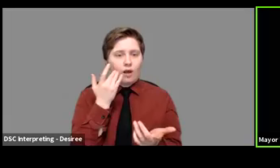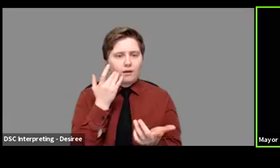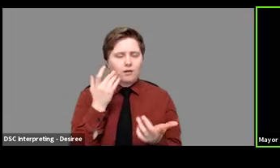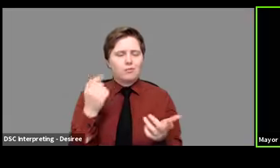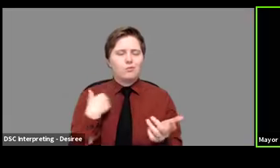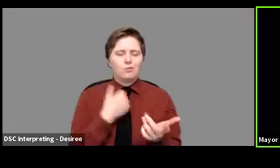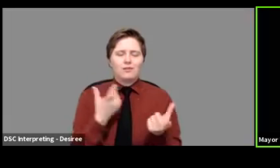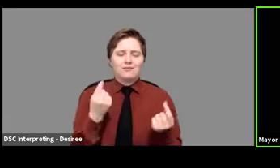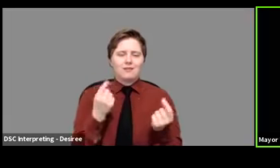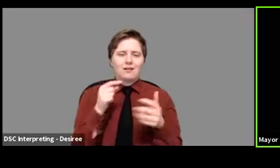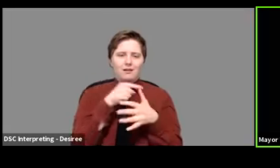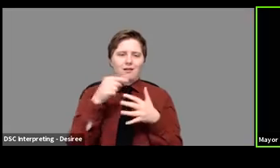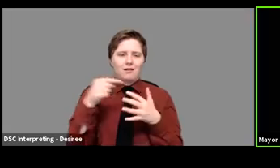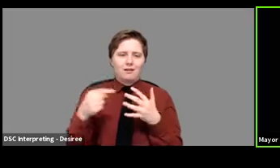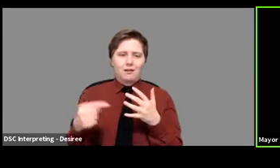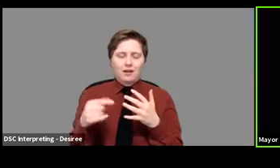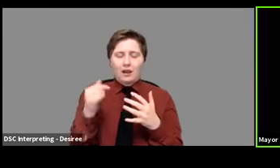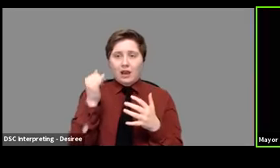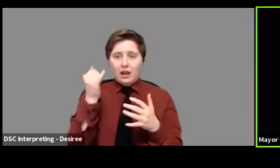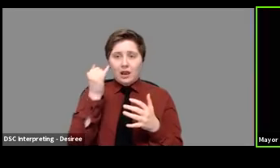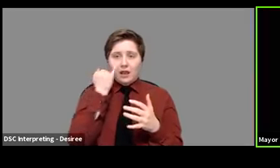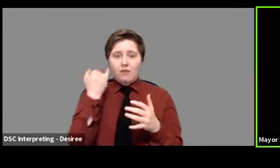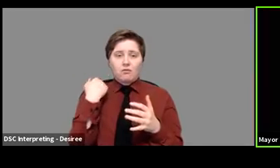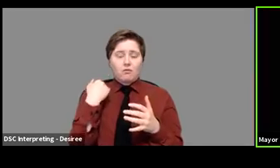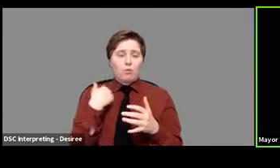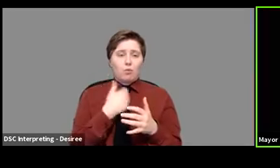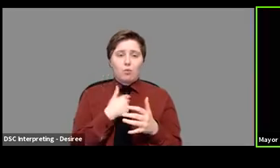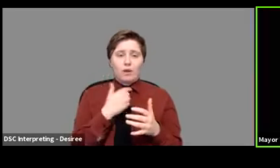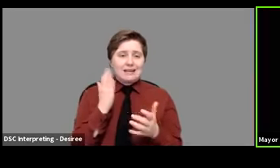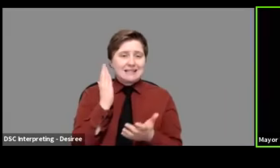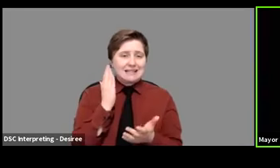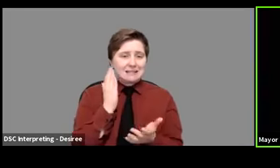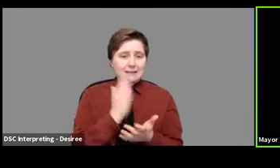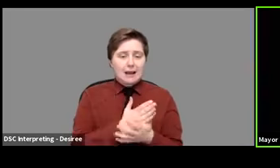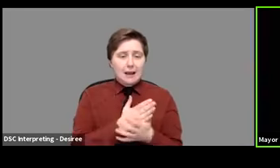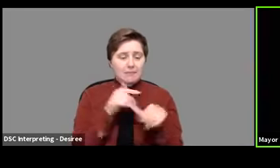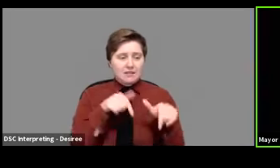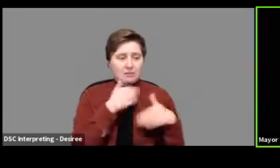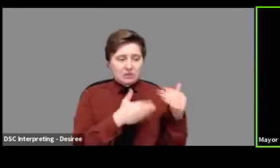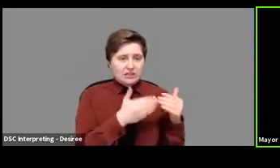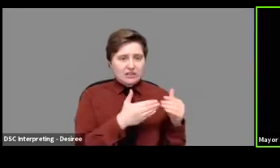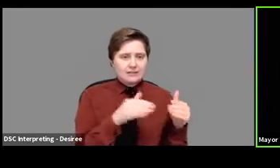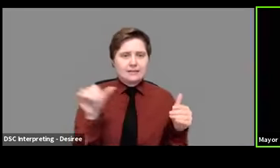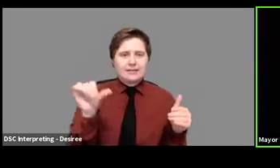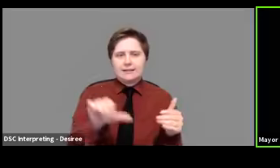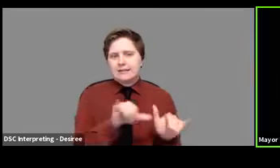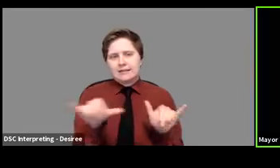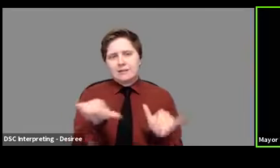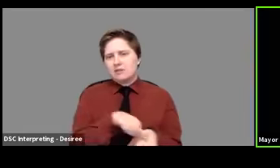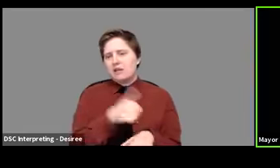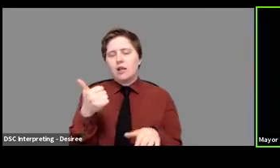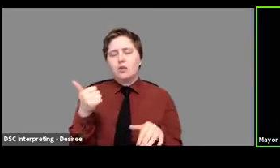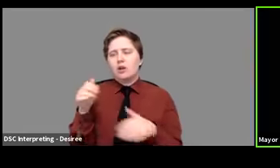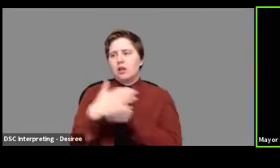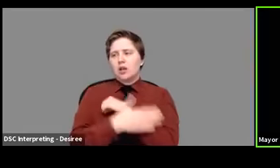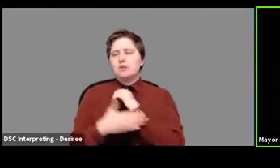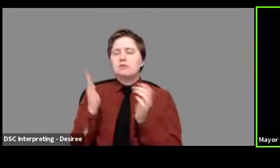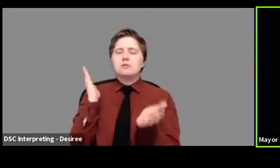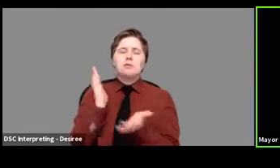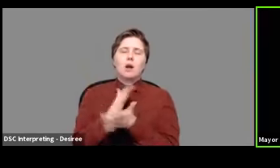taken. But if we take our foot off the gas, we're going to be just like all these other countries in the world that took their foot off the gas only to have a